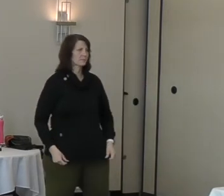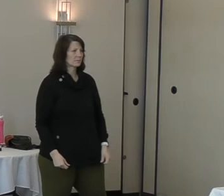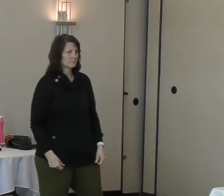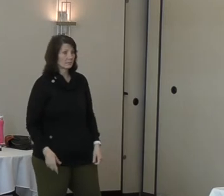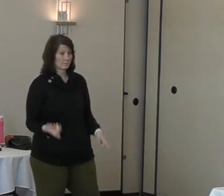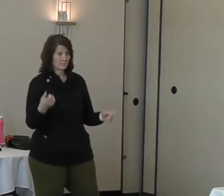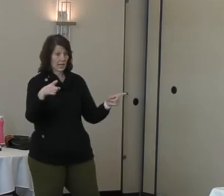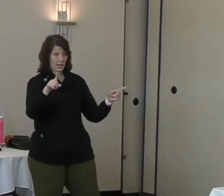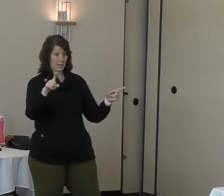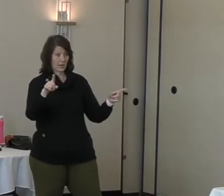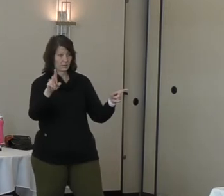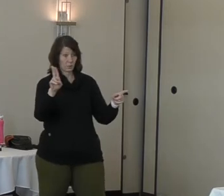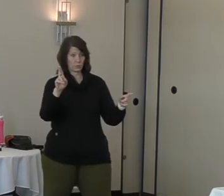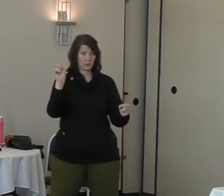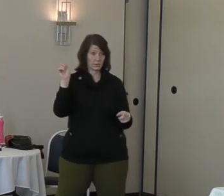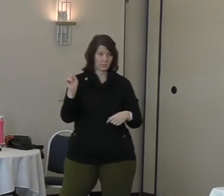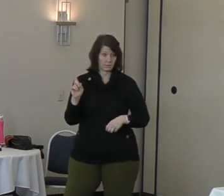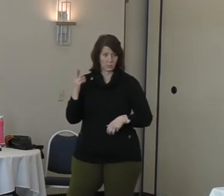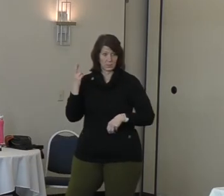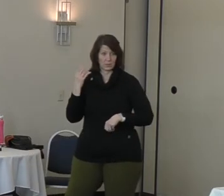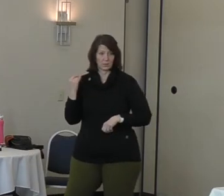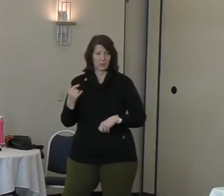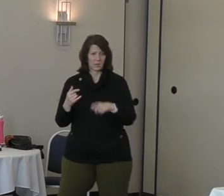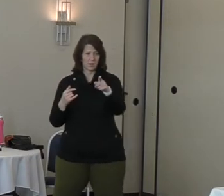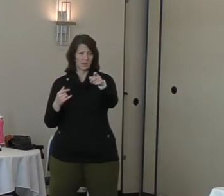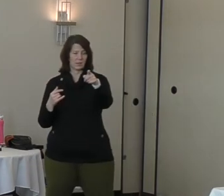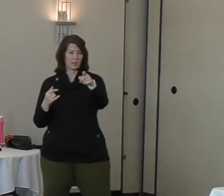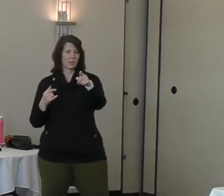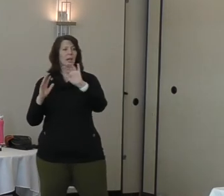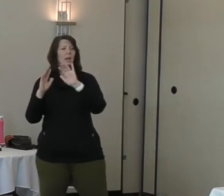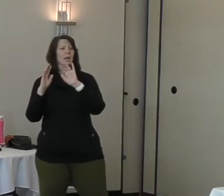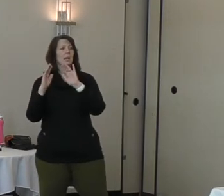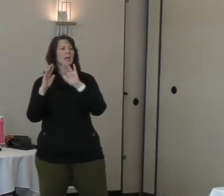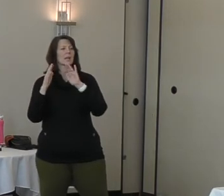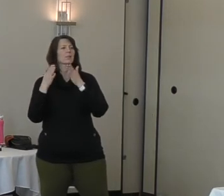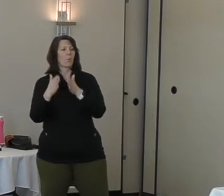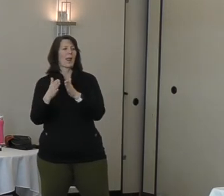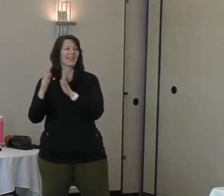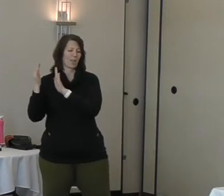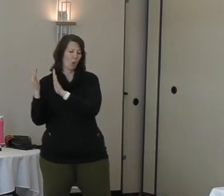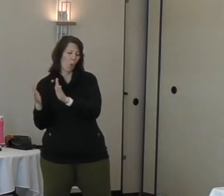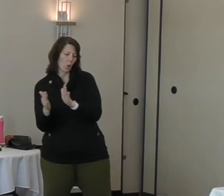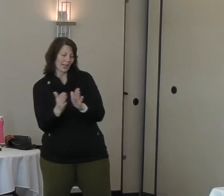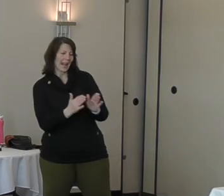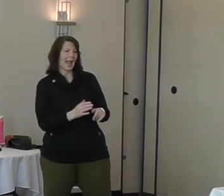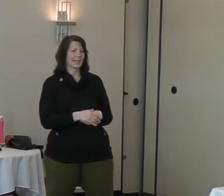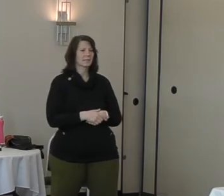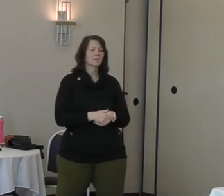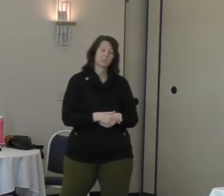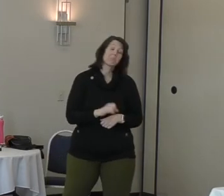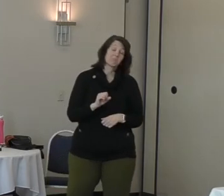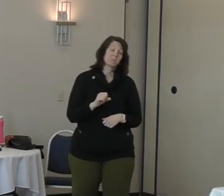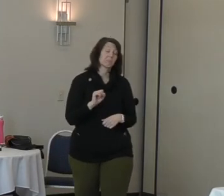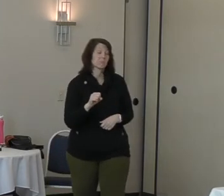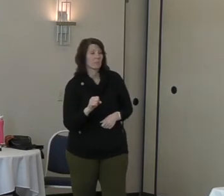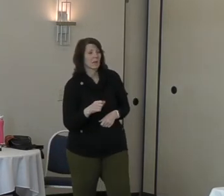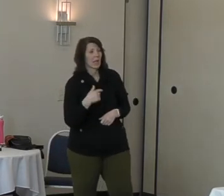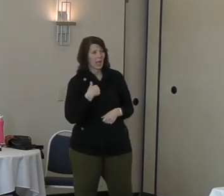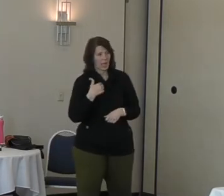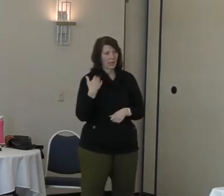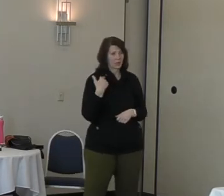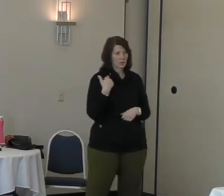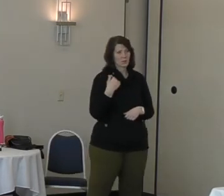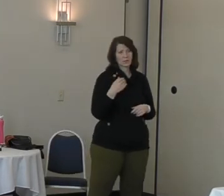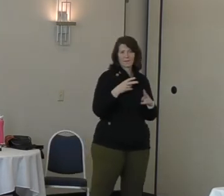Anybody else? Anybody else got any other reasons to run it? A way to get organized. So I guess my question, so I used to be